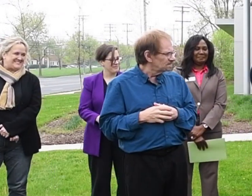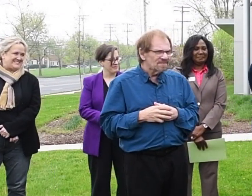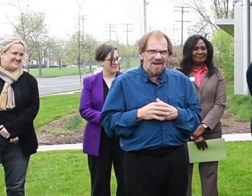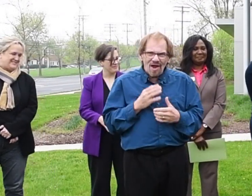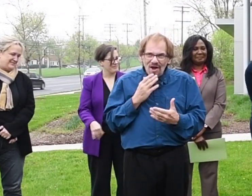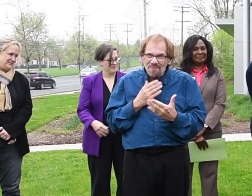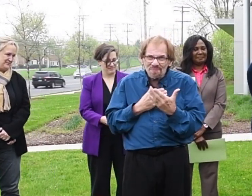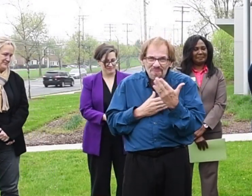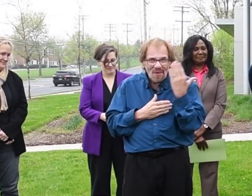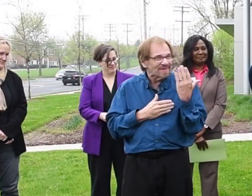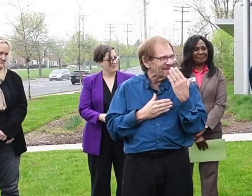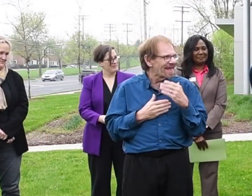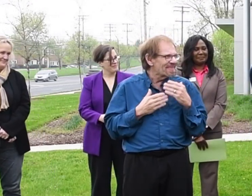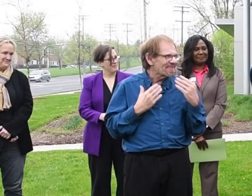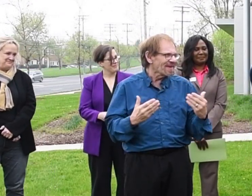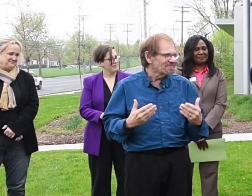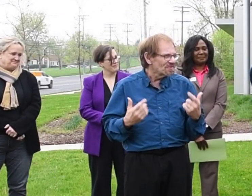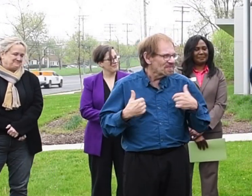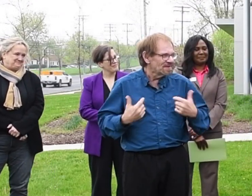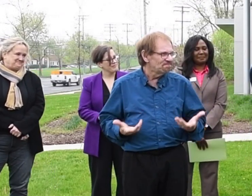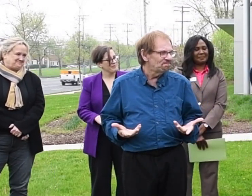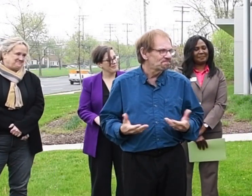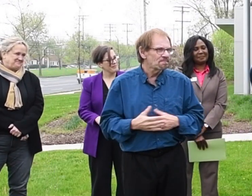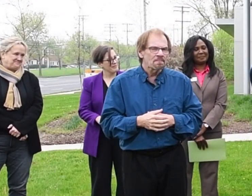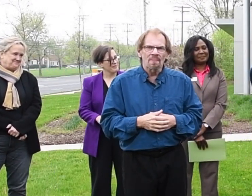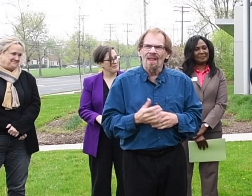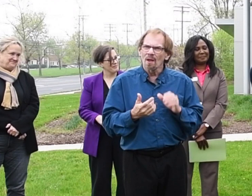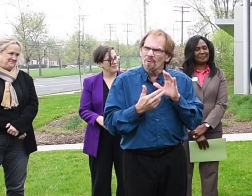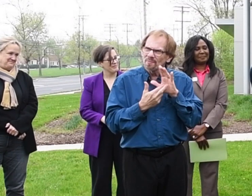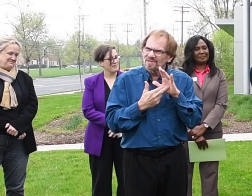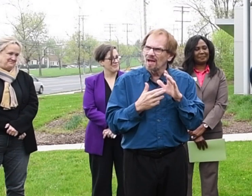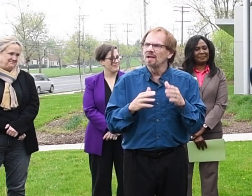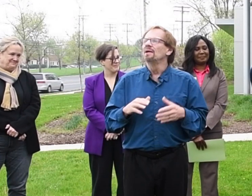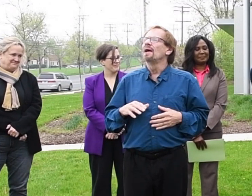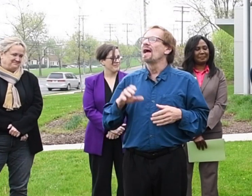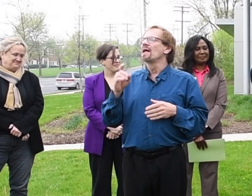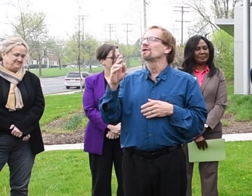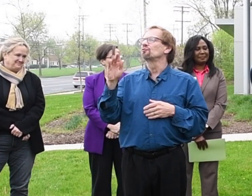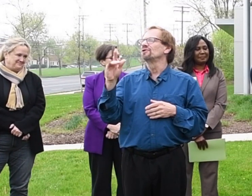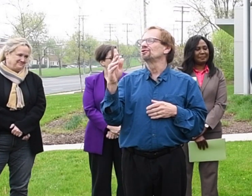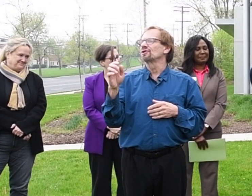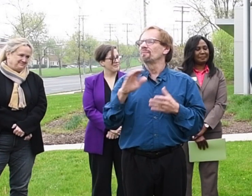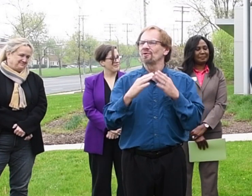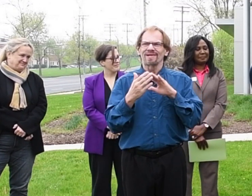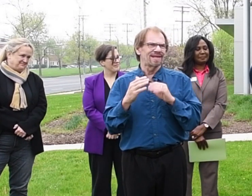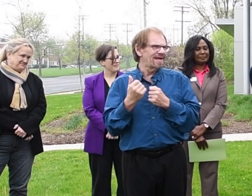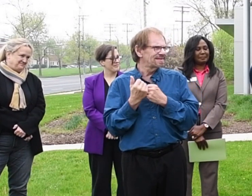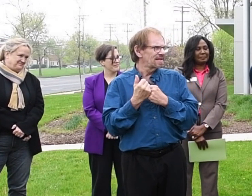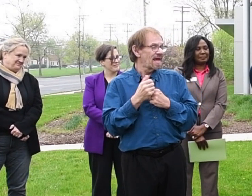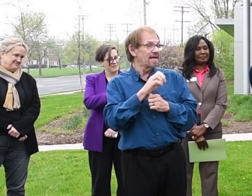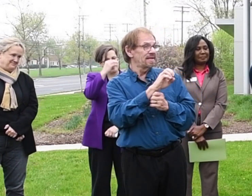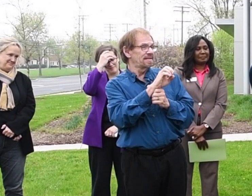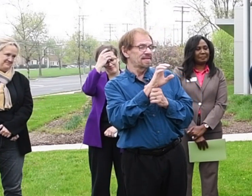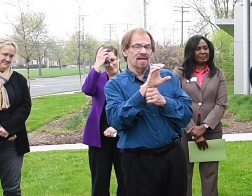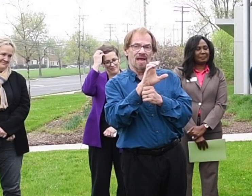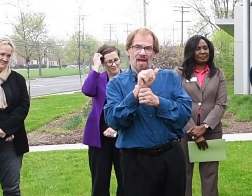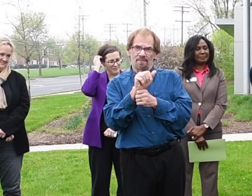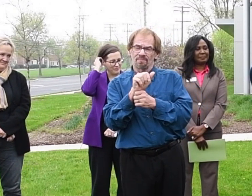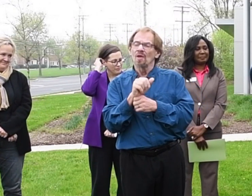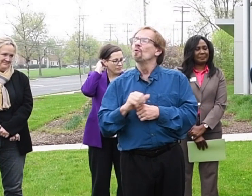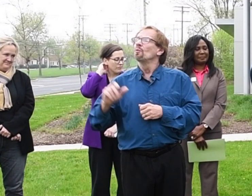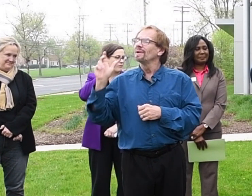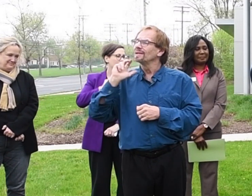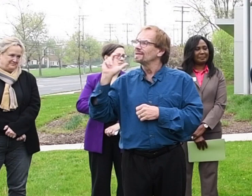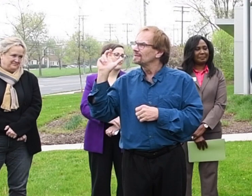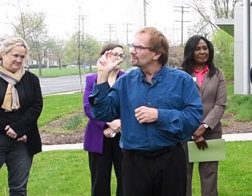Good morning, and thank you for having me. I represent the Elkridge Community Alliance, and at the ECA, we listen to the concerns of